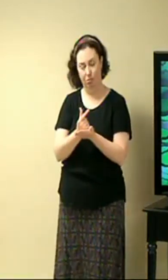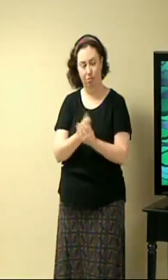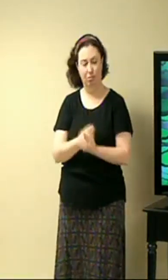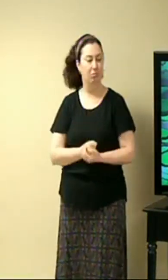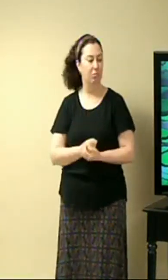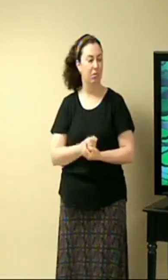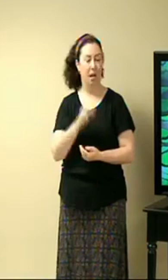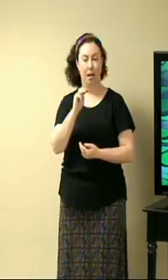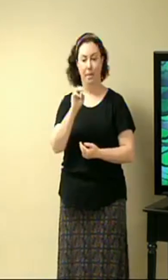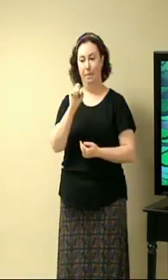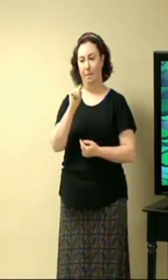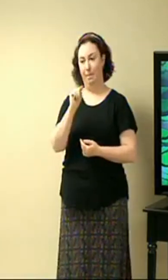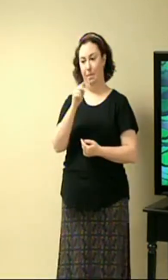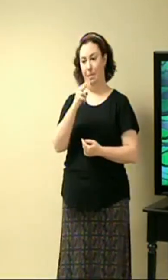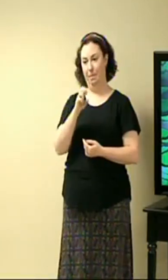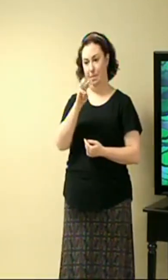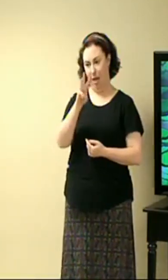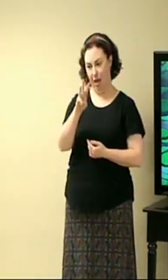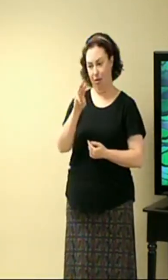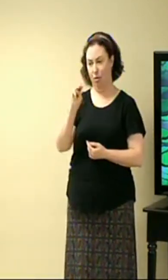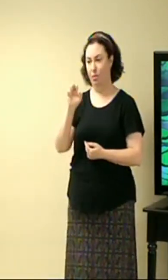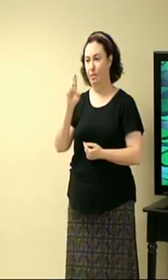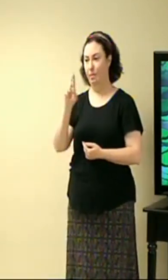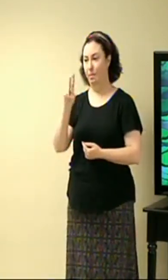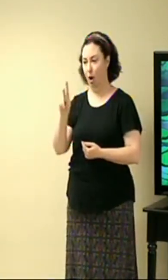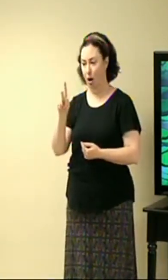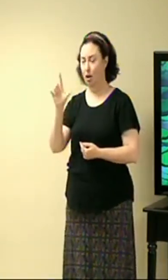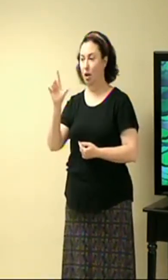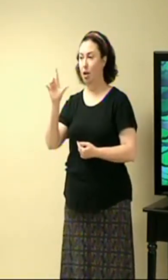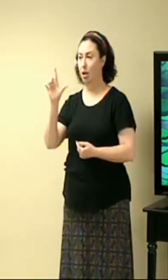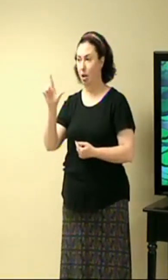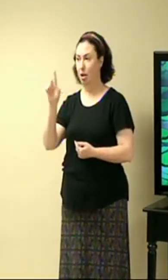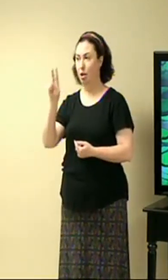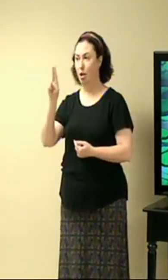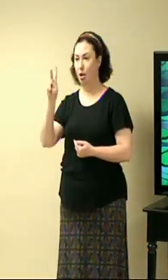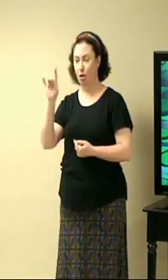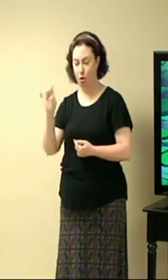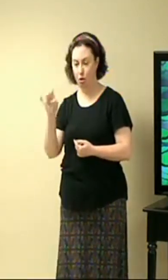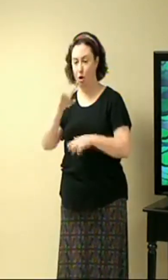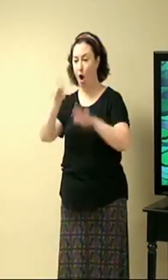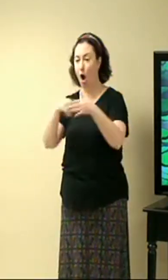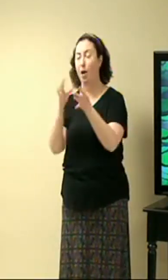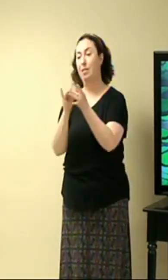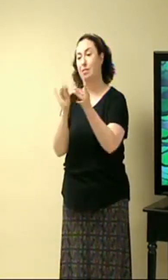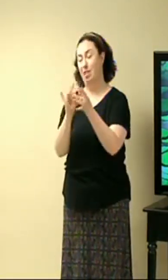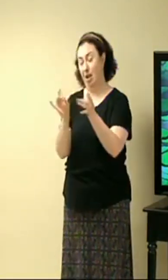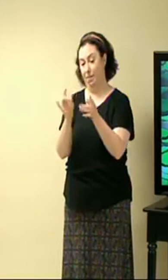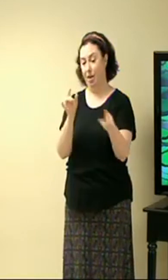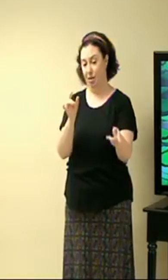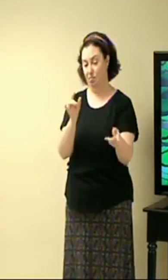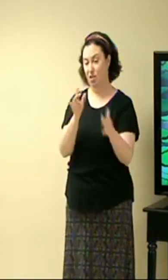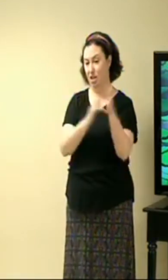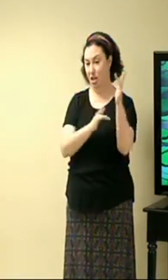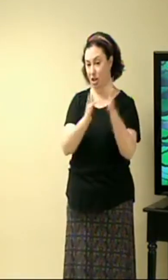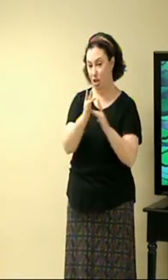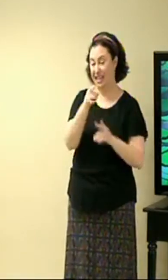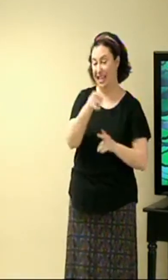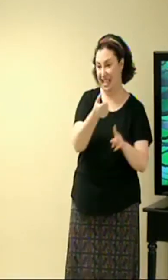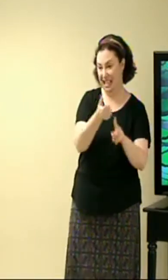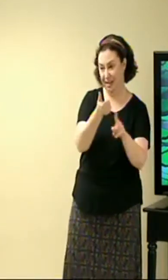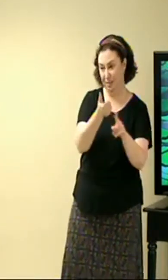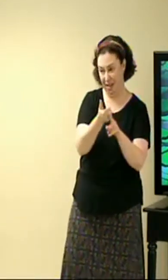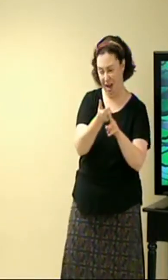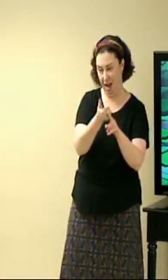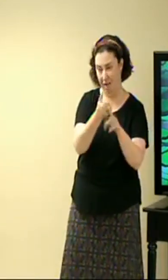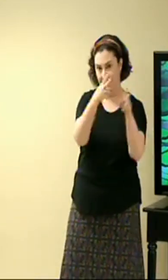it. But they record the fact that Jesus quotes the prophet Jeremiah. Jeremiah chapter 7, verse 11. It's not on the screen,